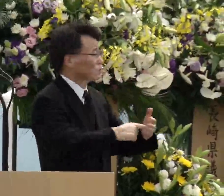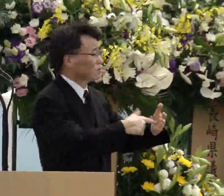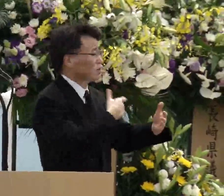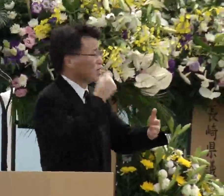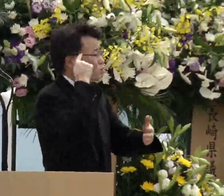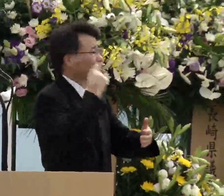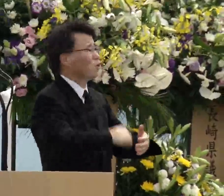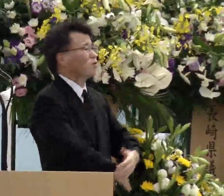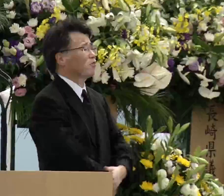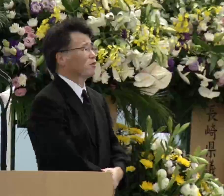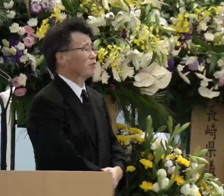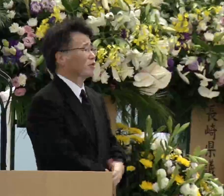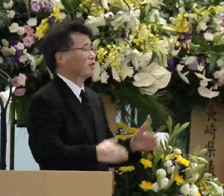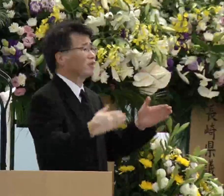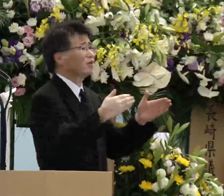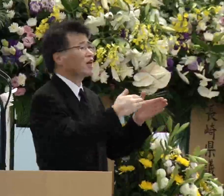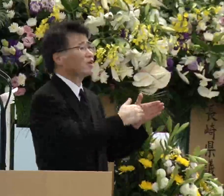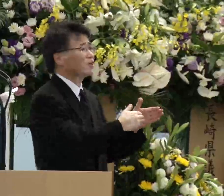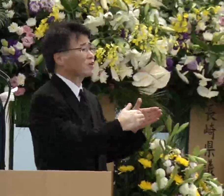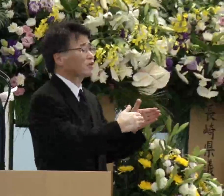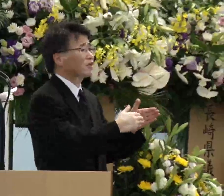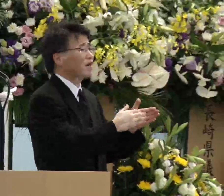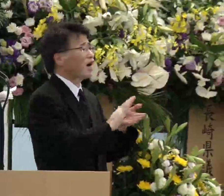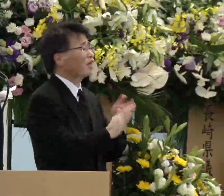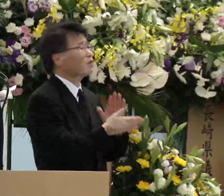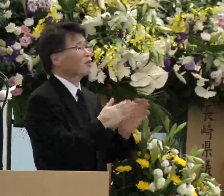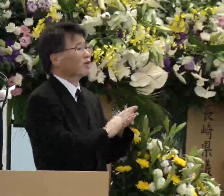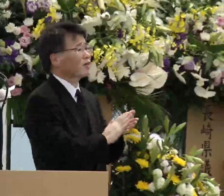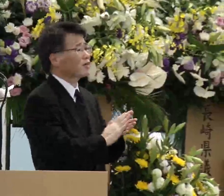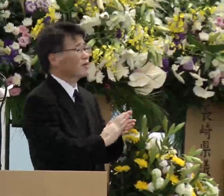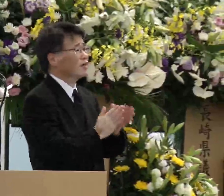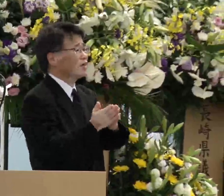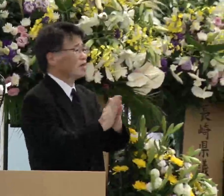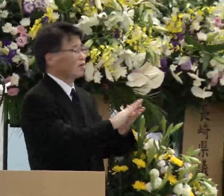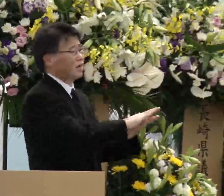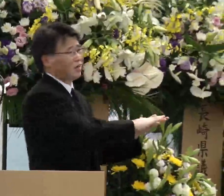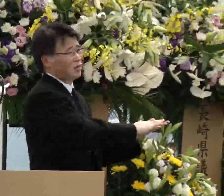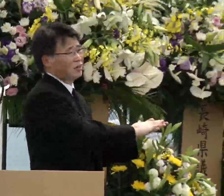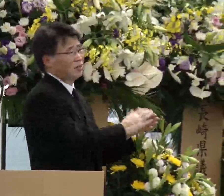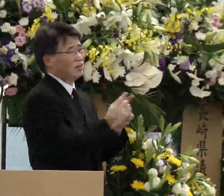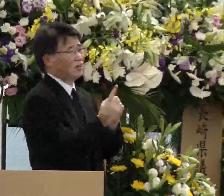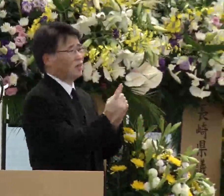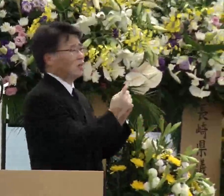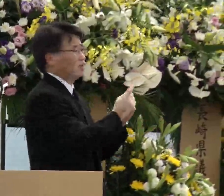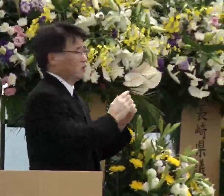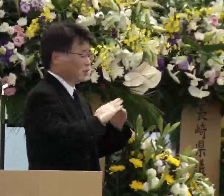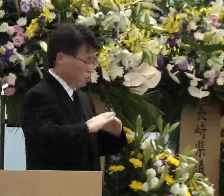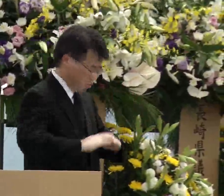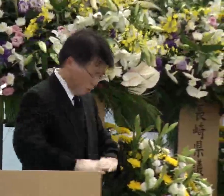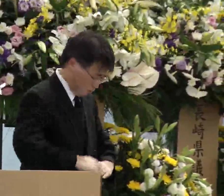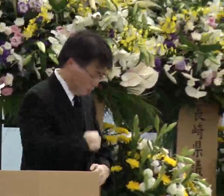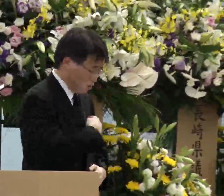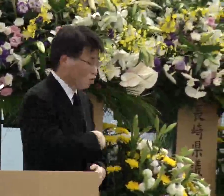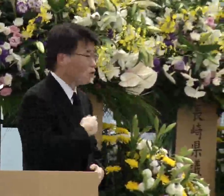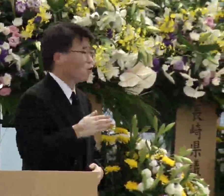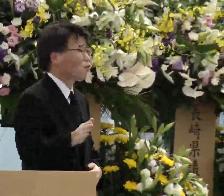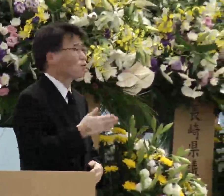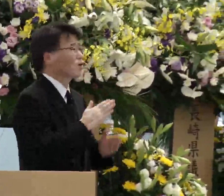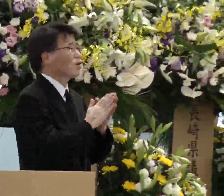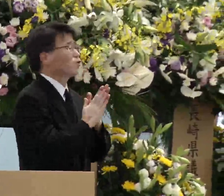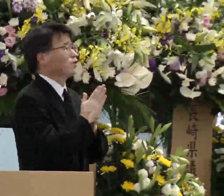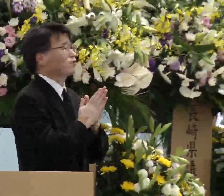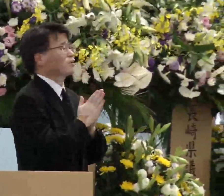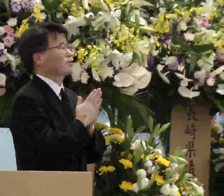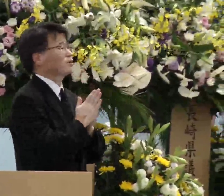to carry out these duties. I would like to conclude with my heartfelt prayers once again for